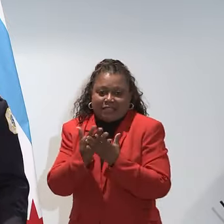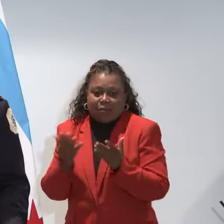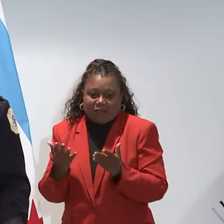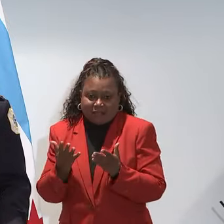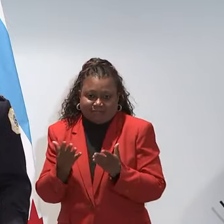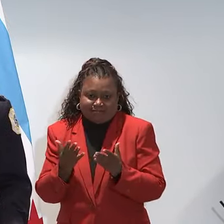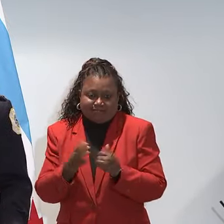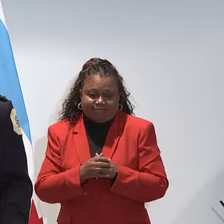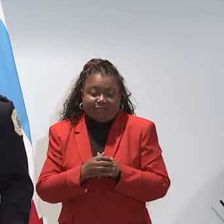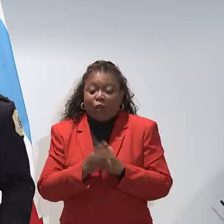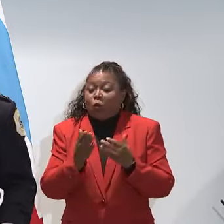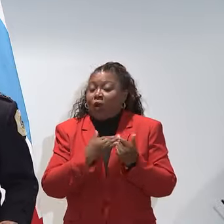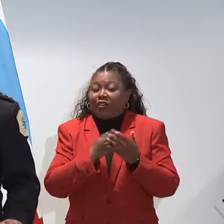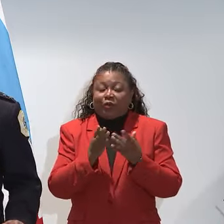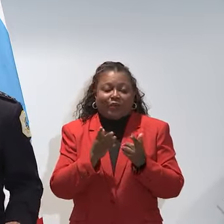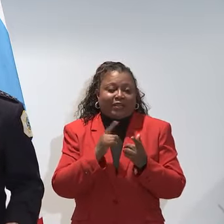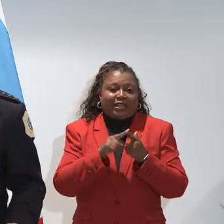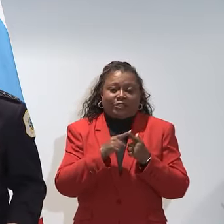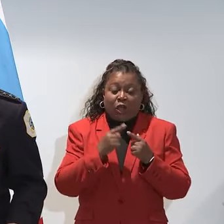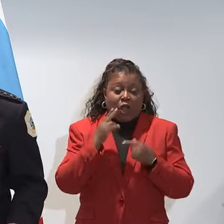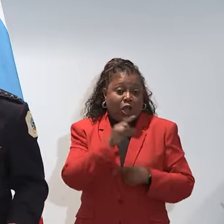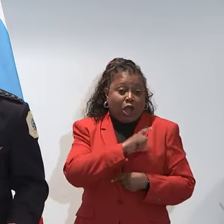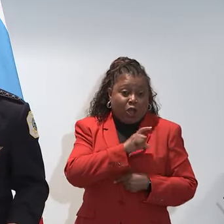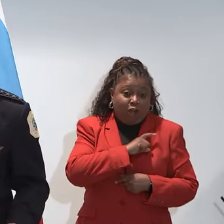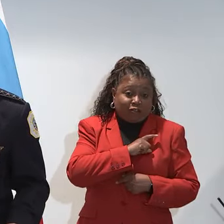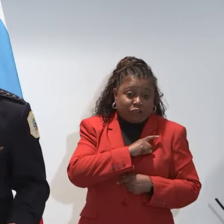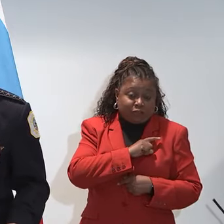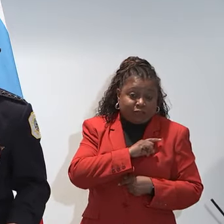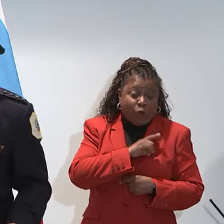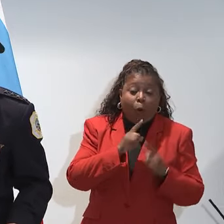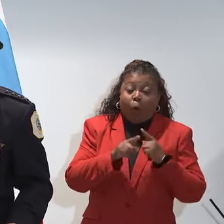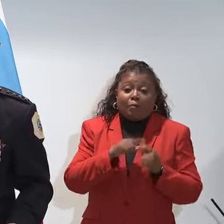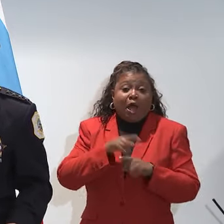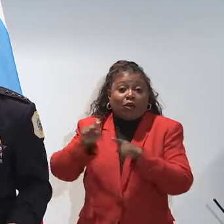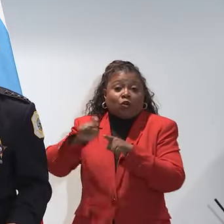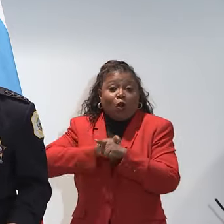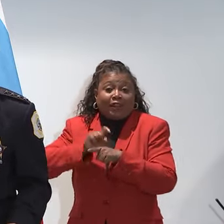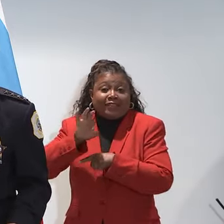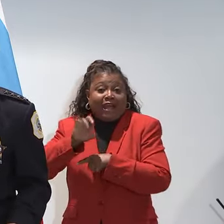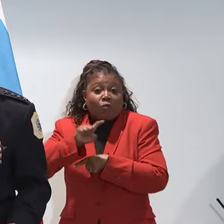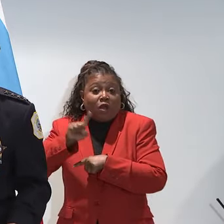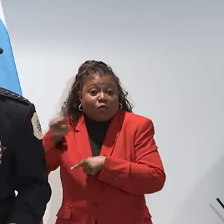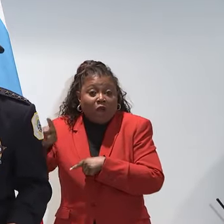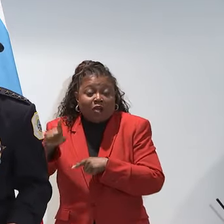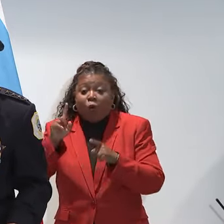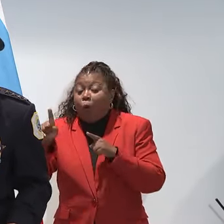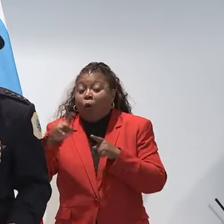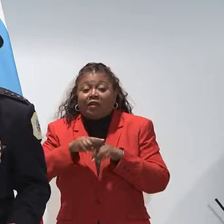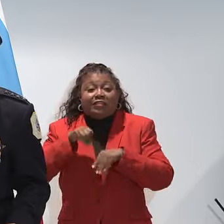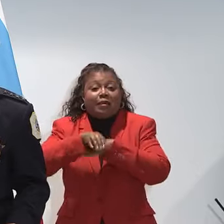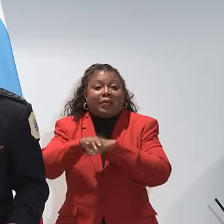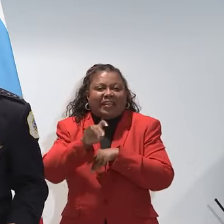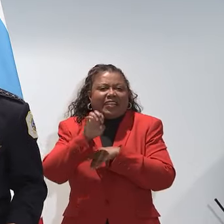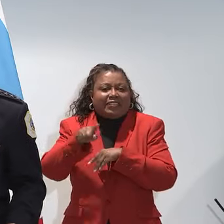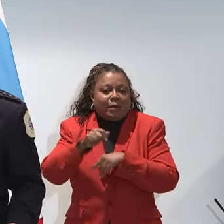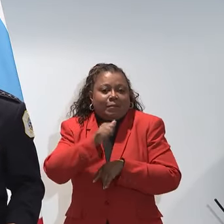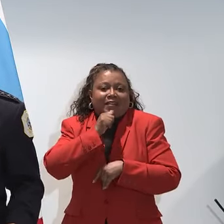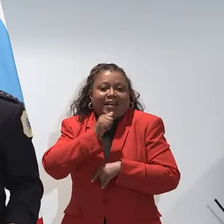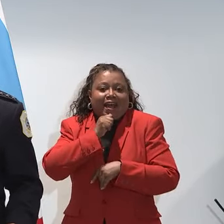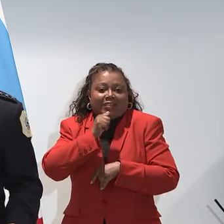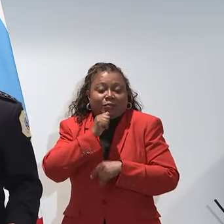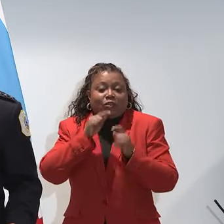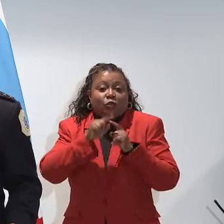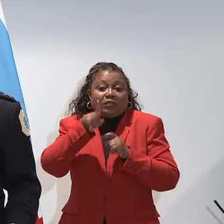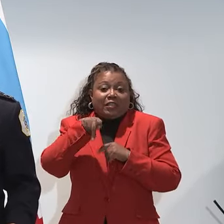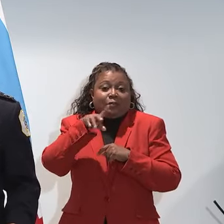something, whether it's a uniformed officer or by calling 911 or submitting a tip anonymously